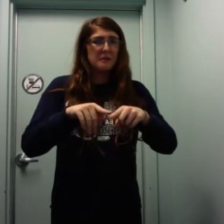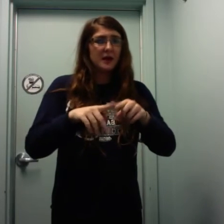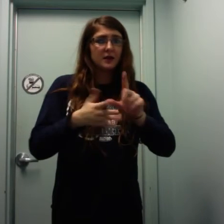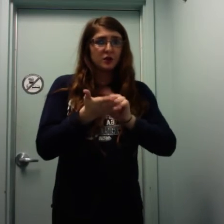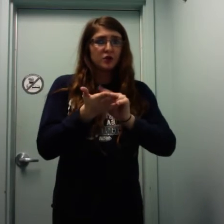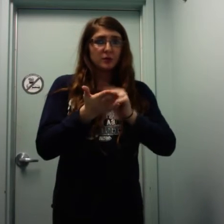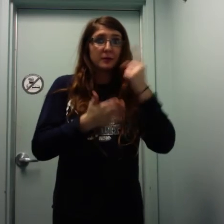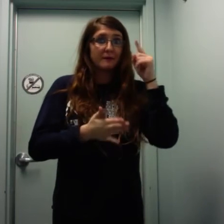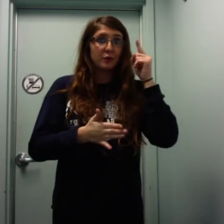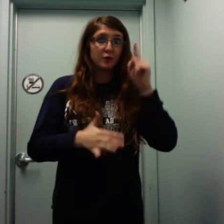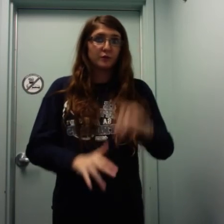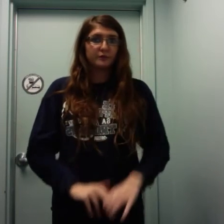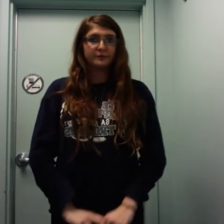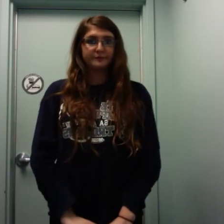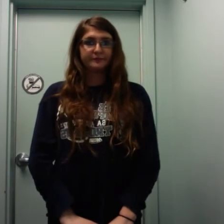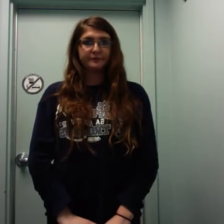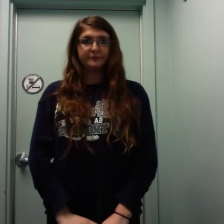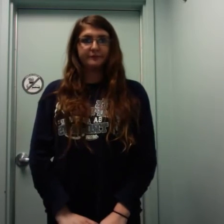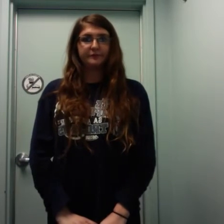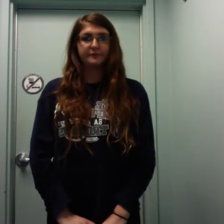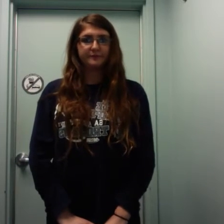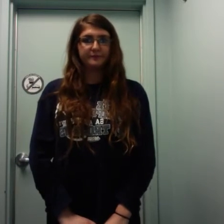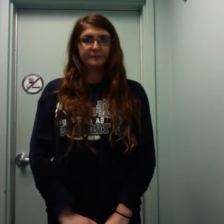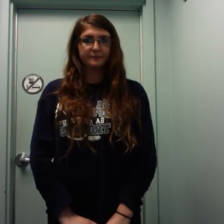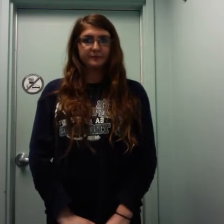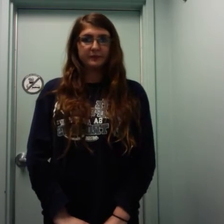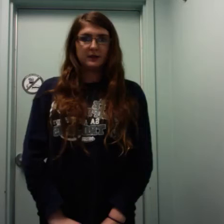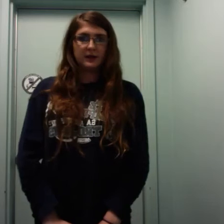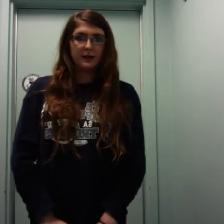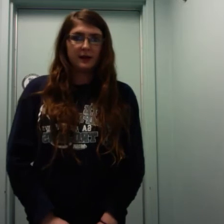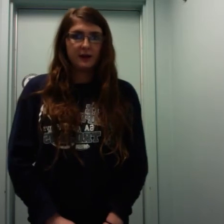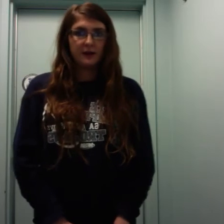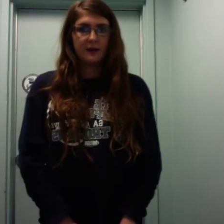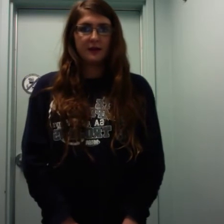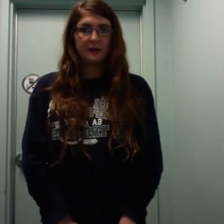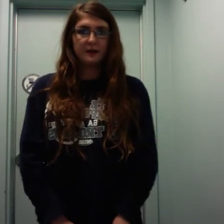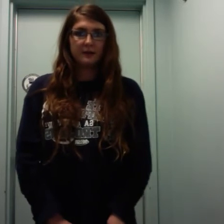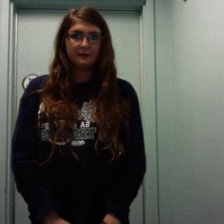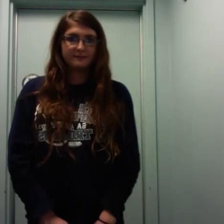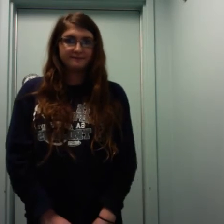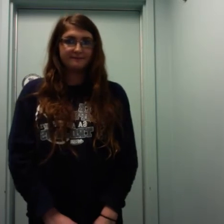And that's how you make a newspaper.